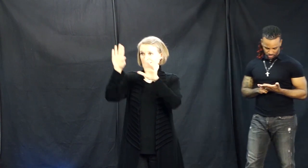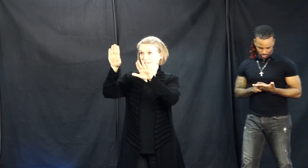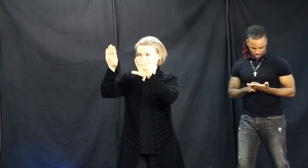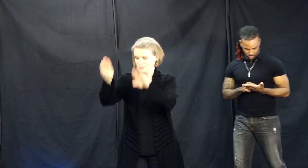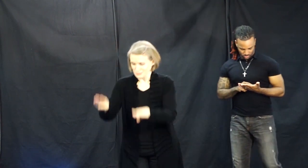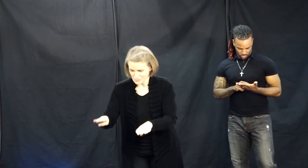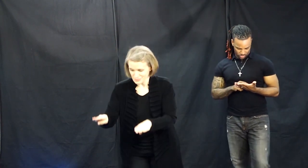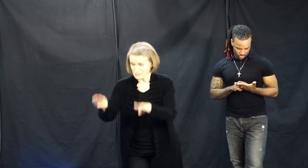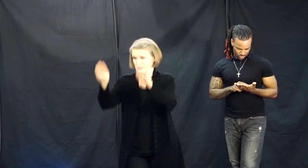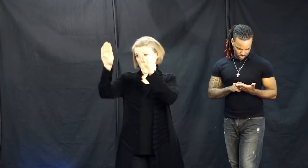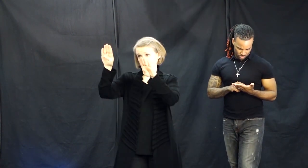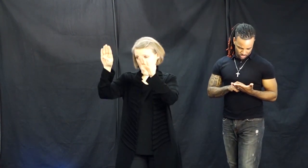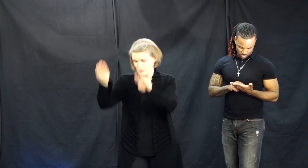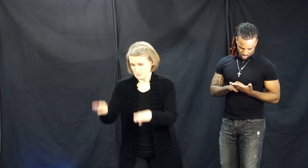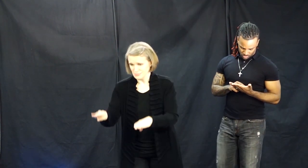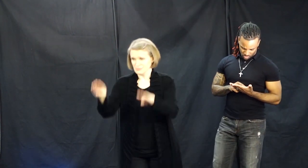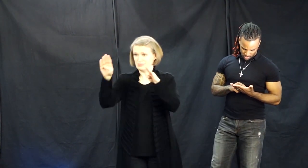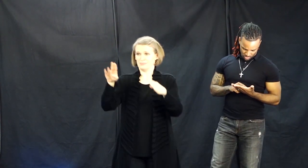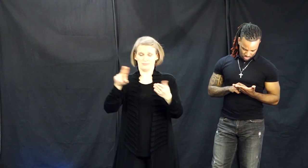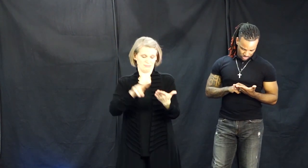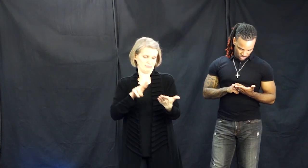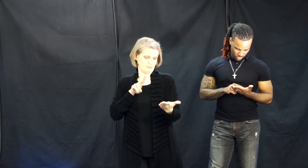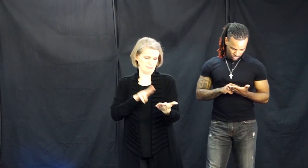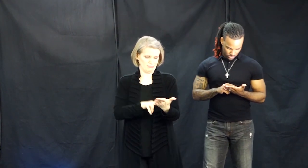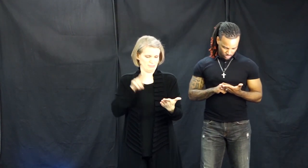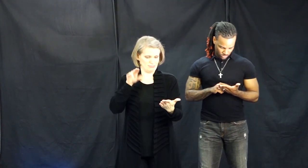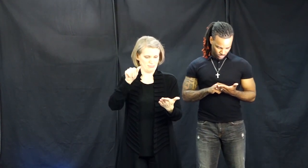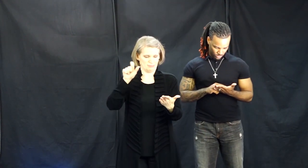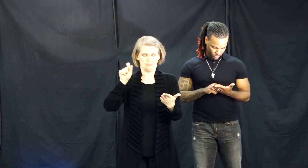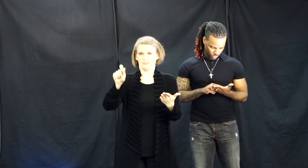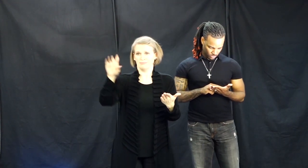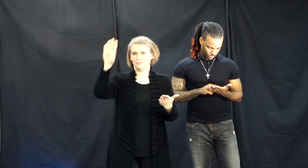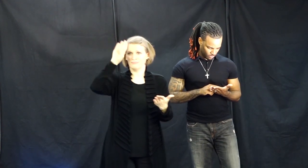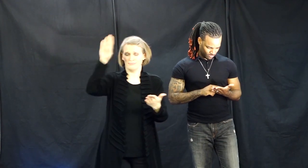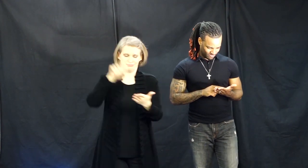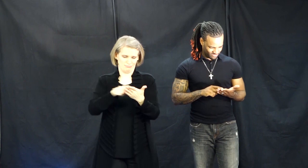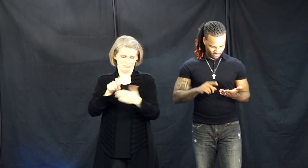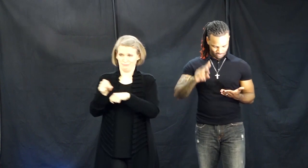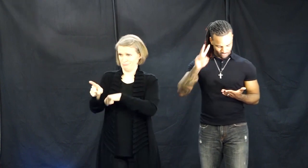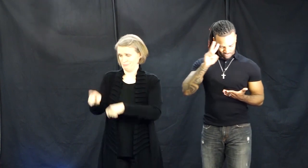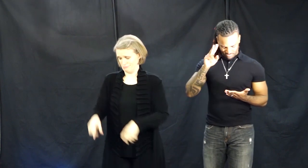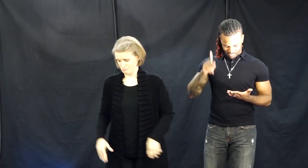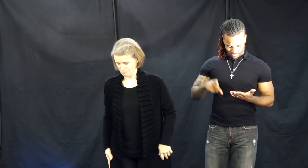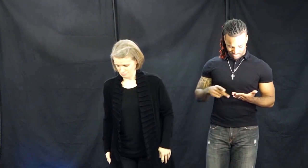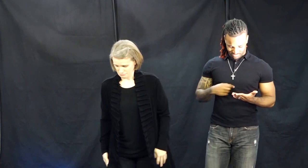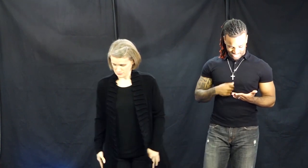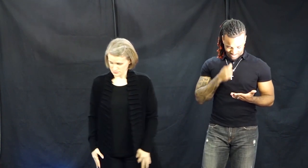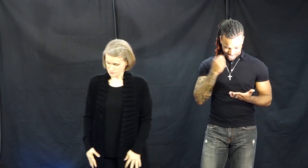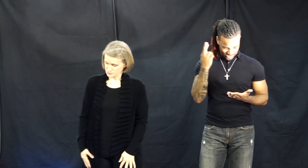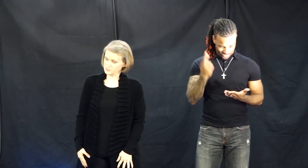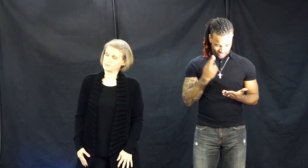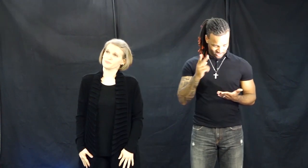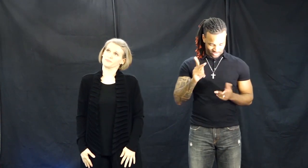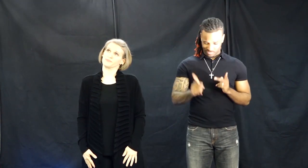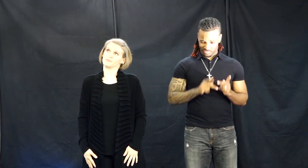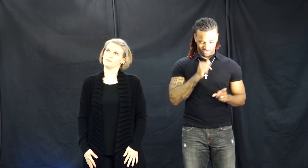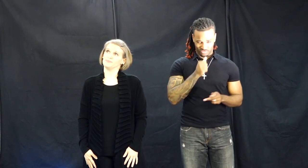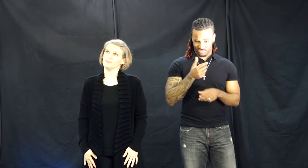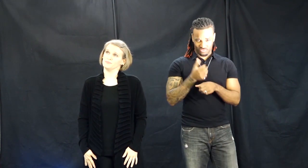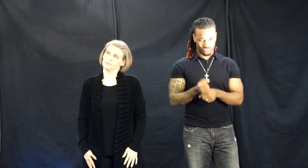be your obedient servant, A. Bird. Mr. Vice President, I am not the reason no one trusts you.